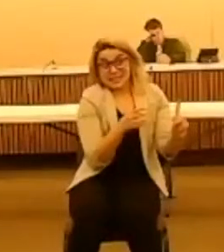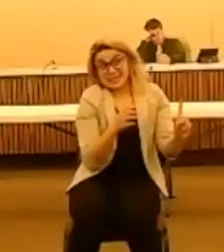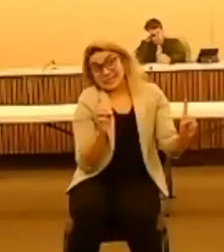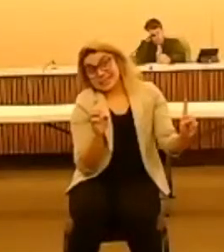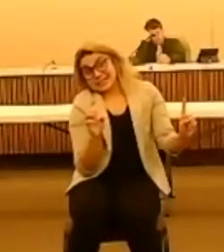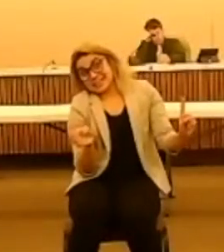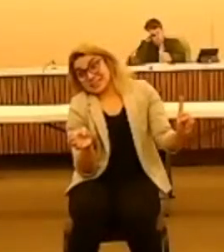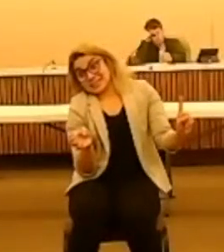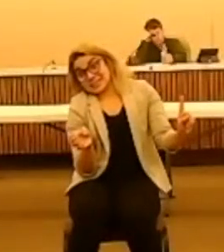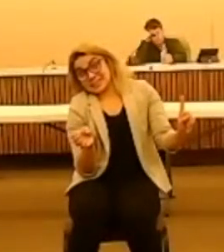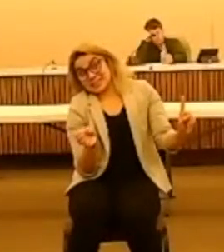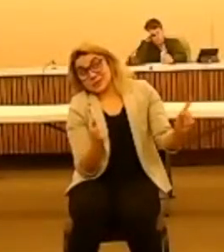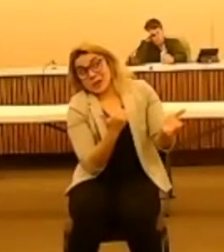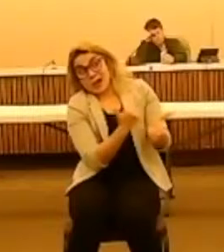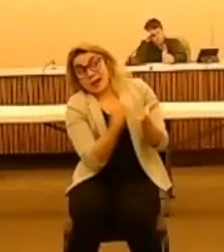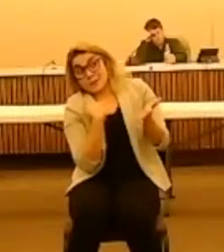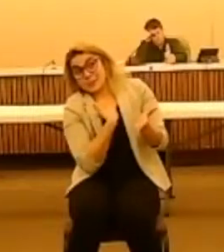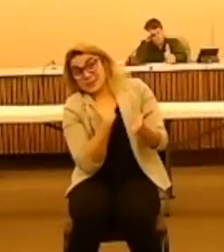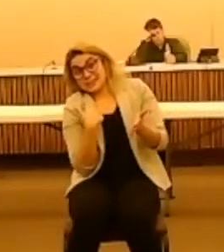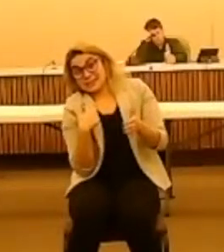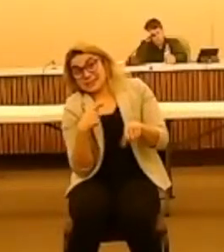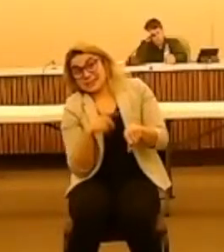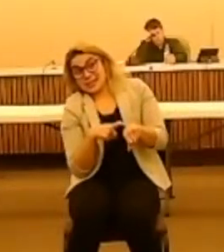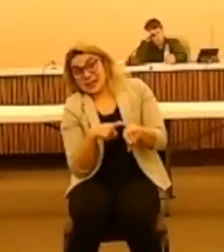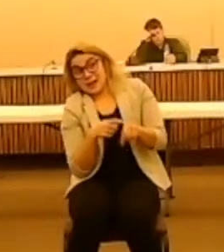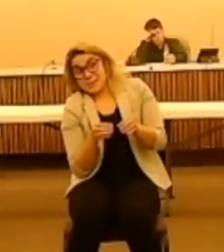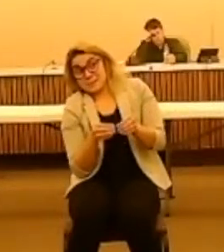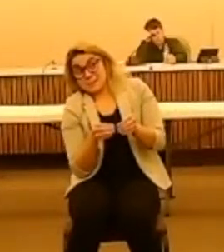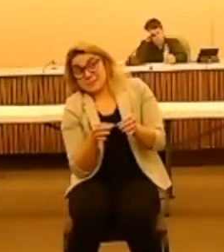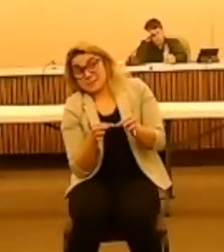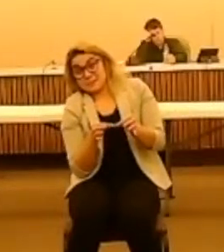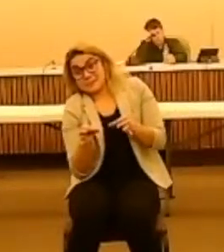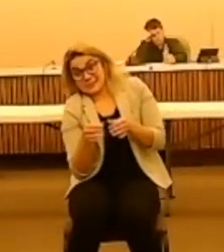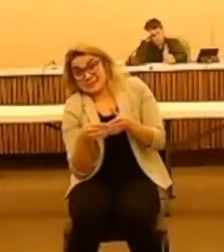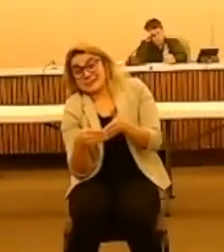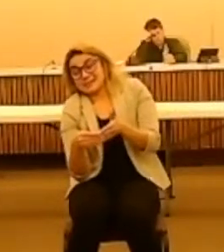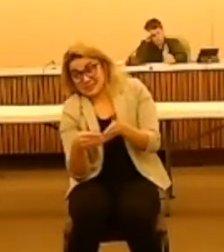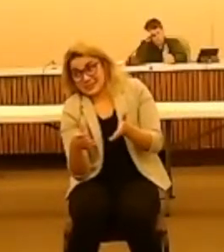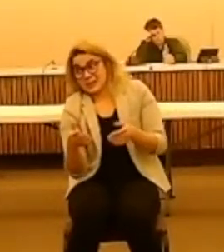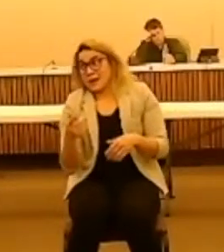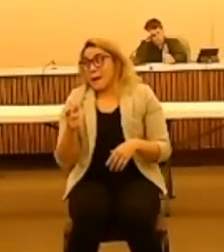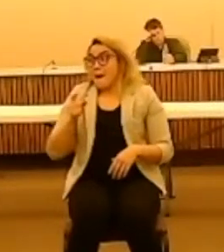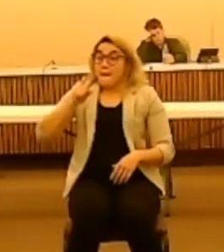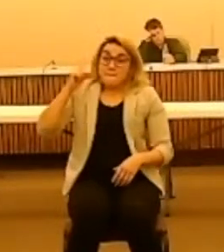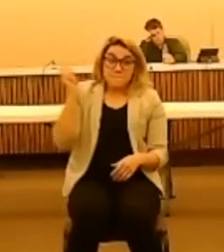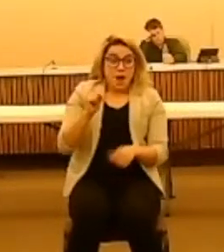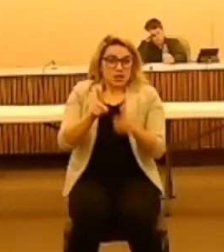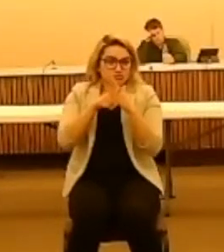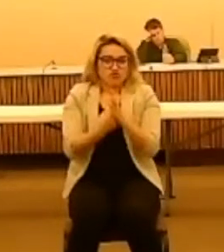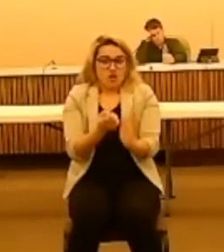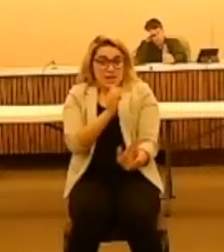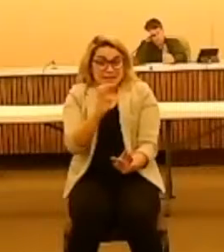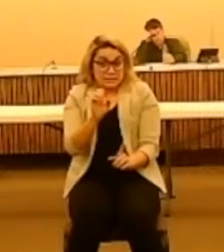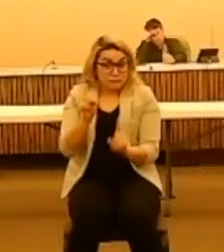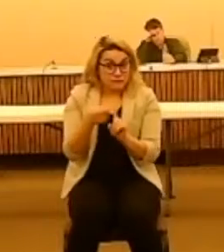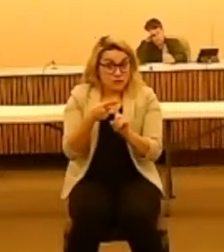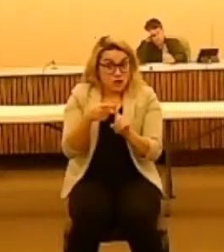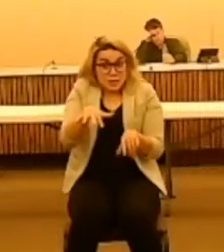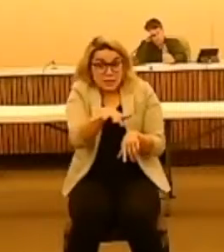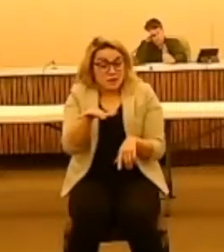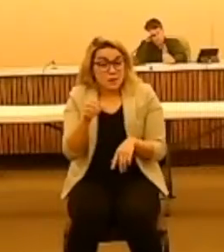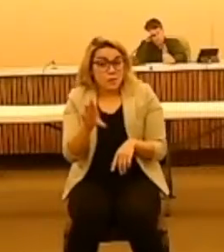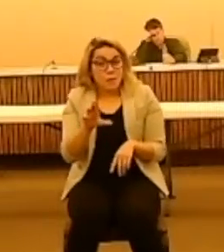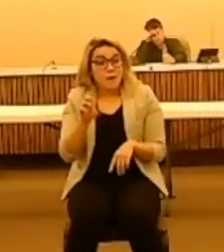Does that piece right bordering our property need to be done right away? Can we have some time to work on this designation?